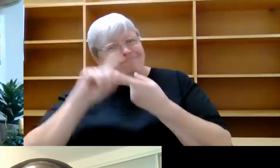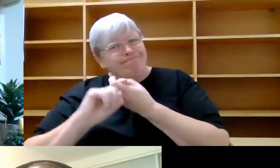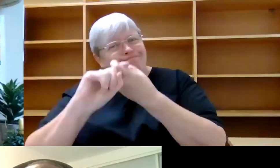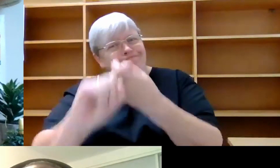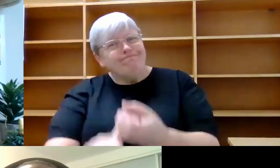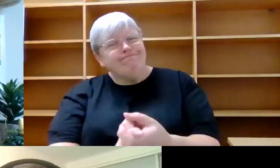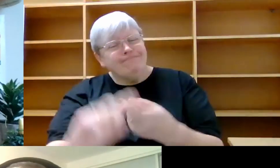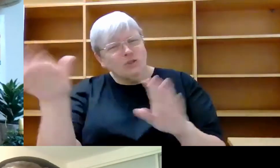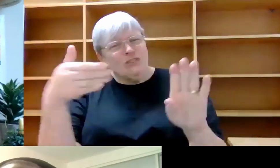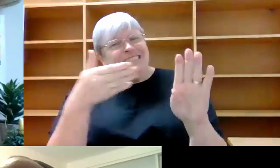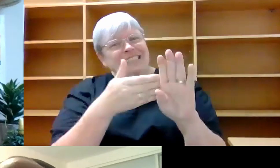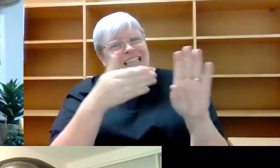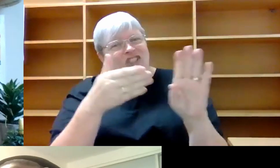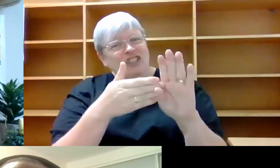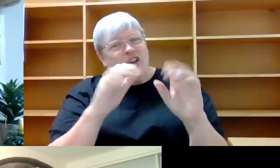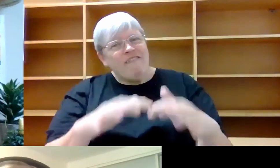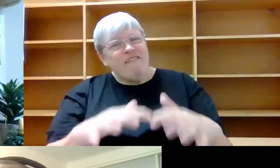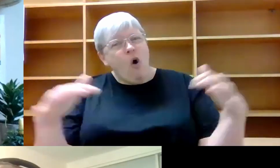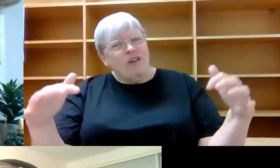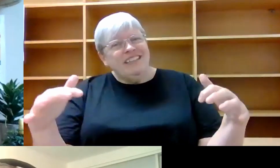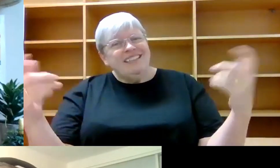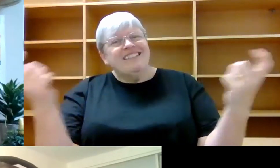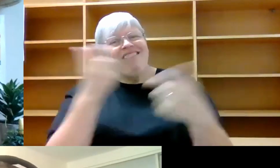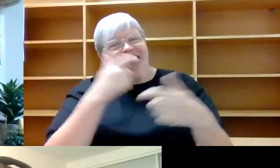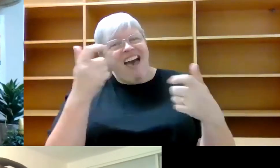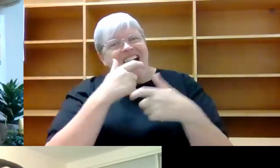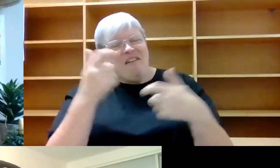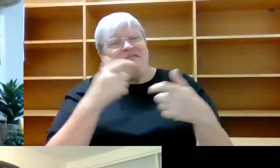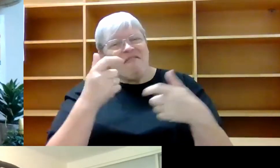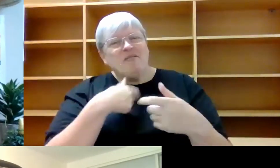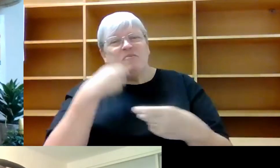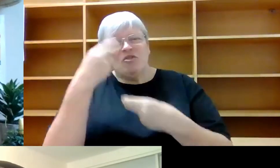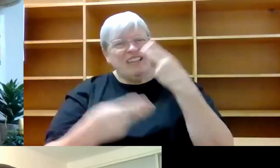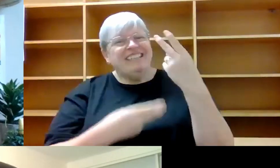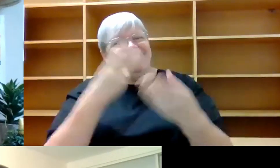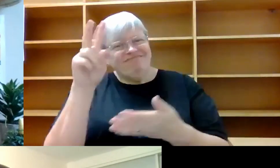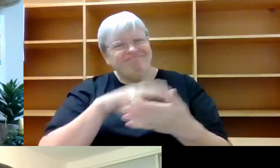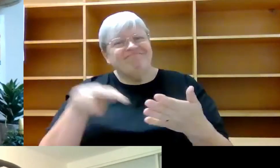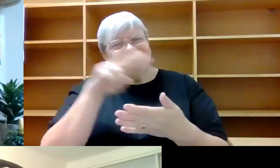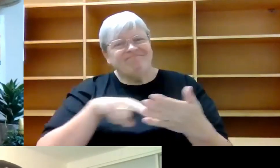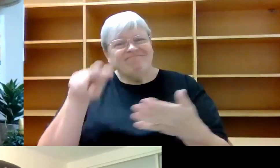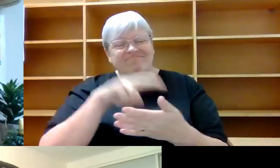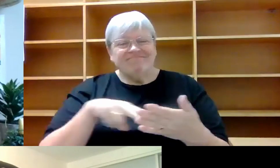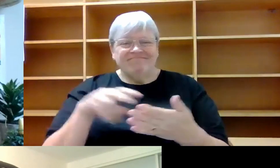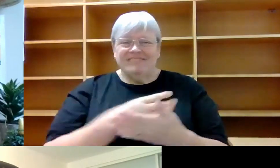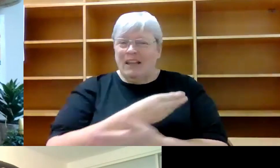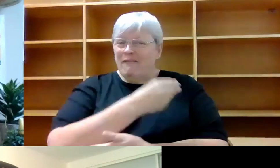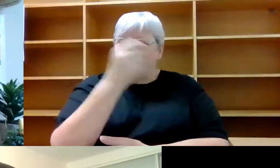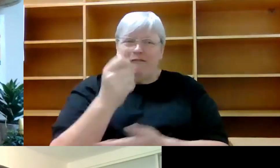intention of making that audience laugh and have fun while reading the narrative. Because there's so few books out there like that.